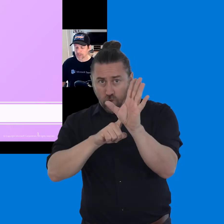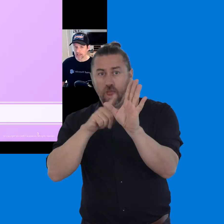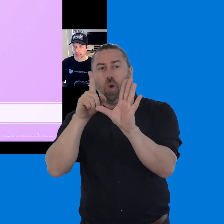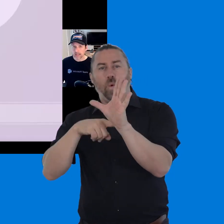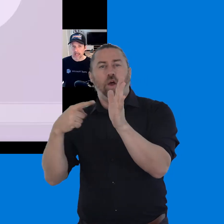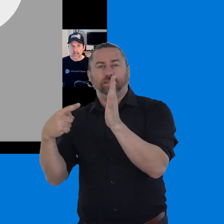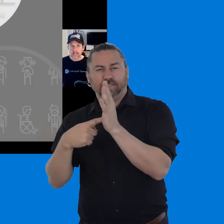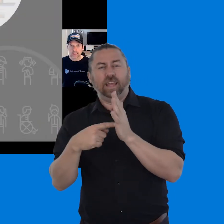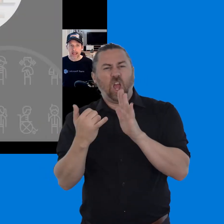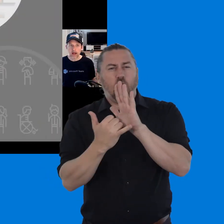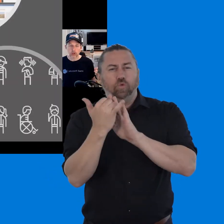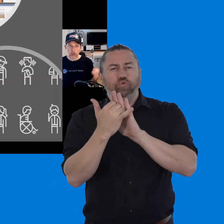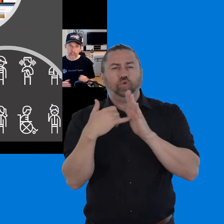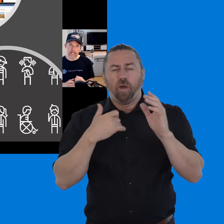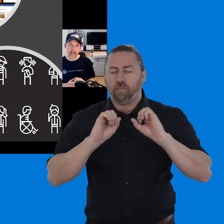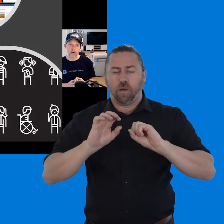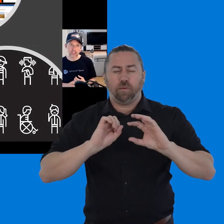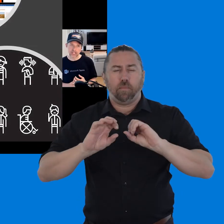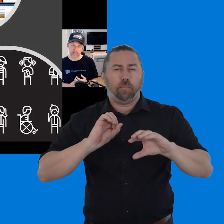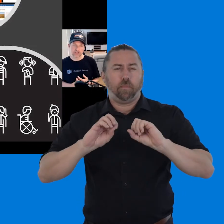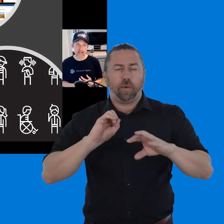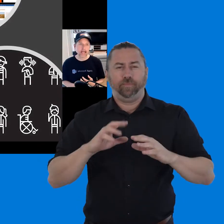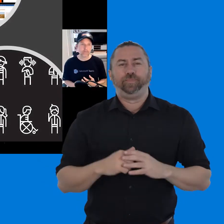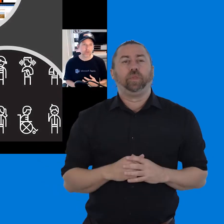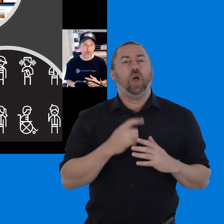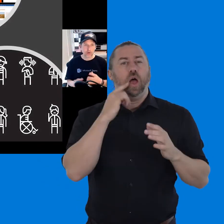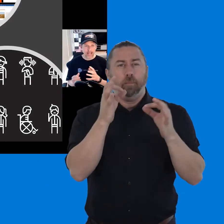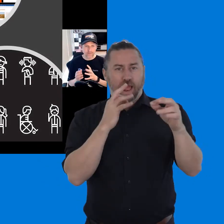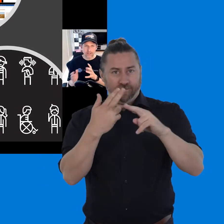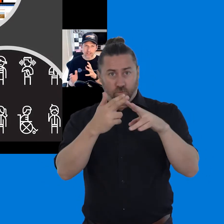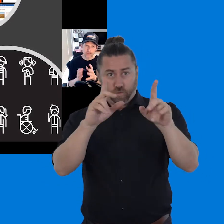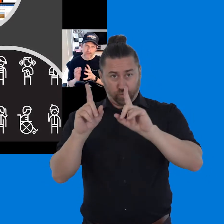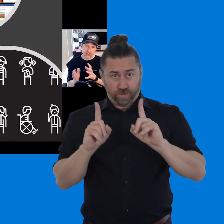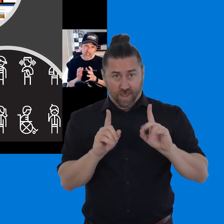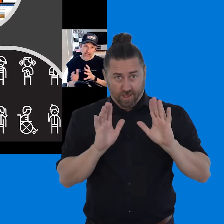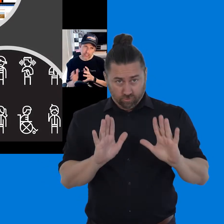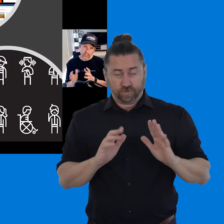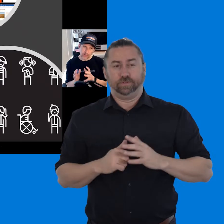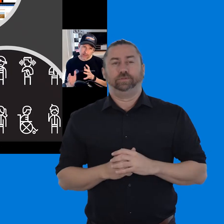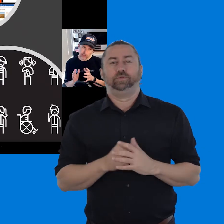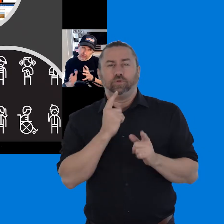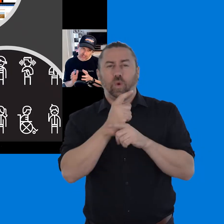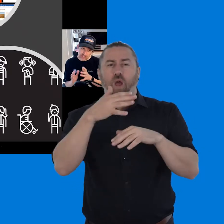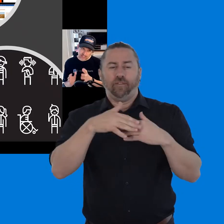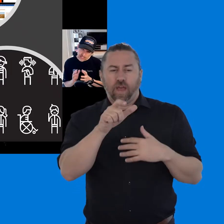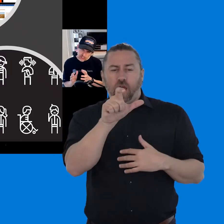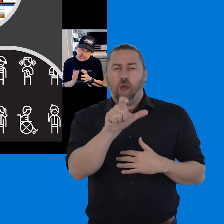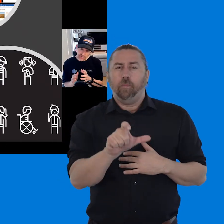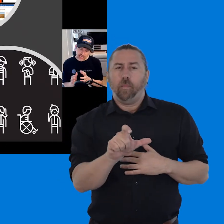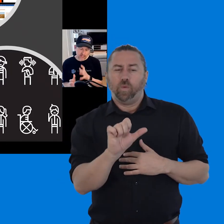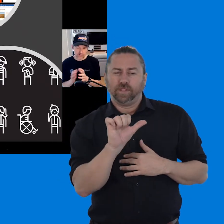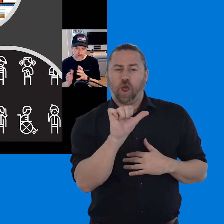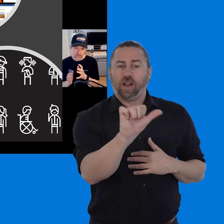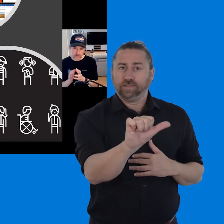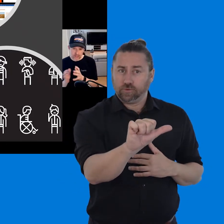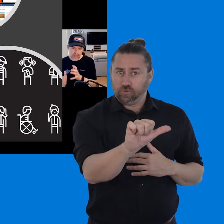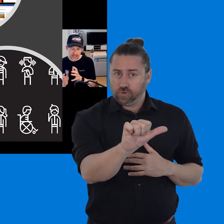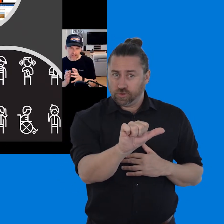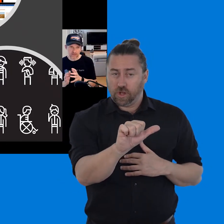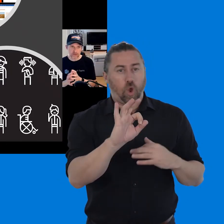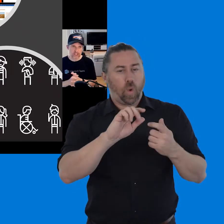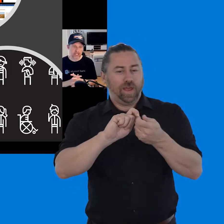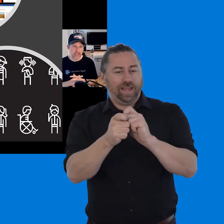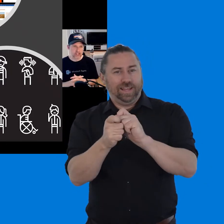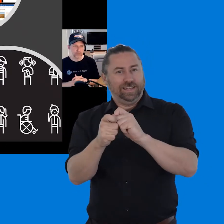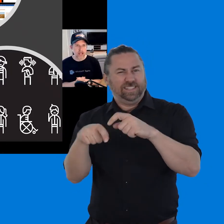aka.ms/TroyYT. Now, looking at our agenda today, we're going to have a little bit of a chat quickly about personalization again and the difference between